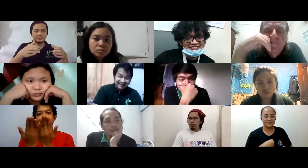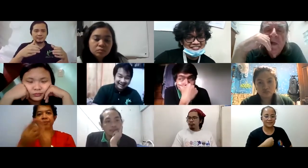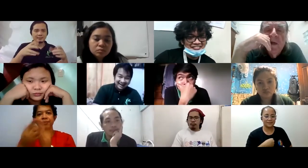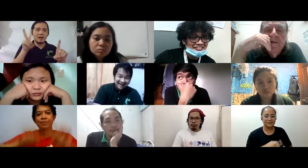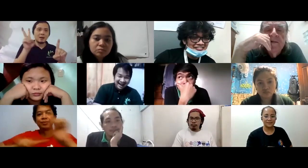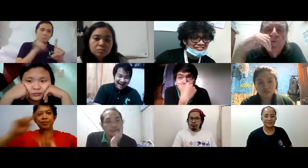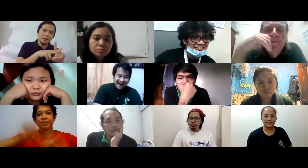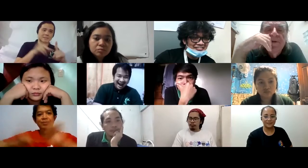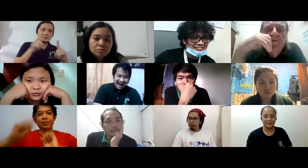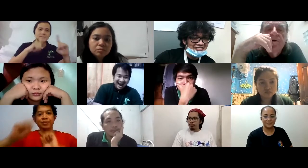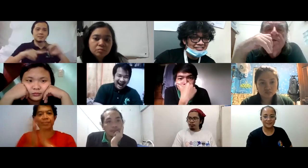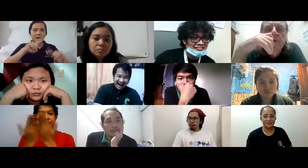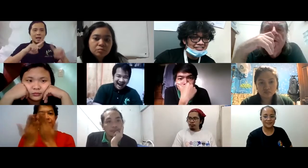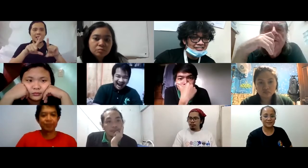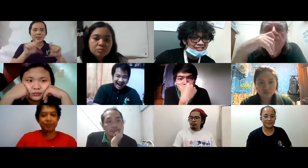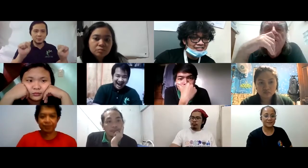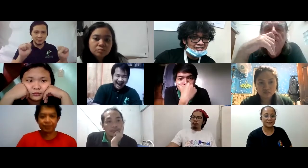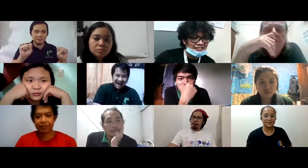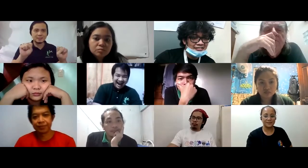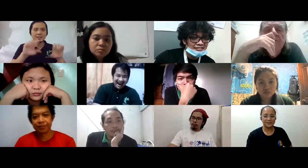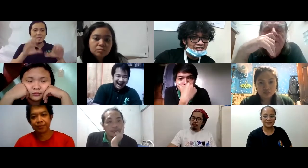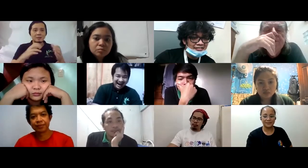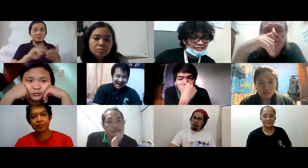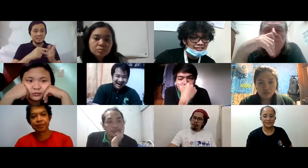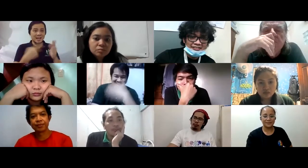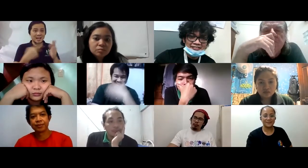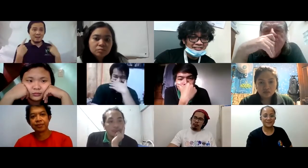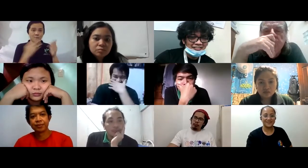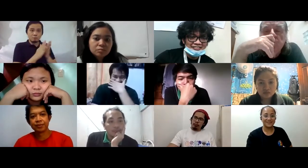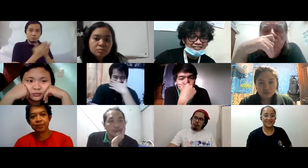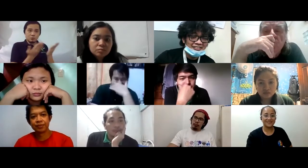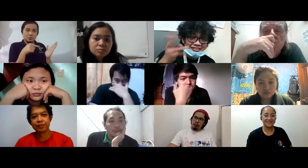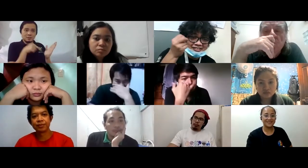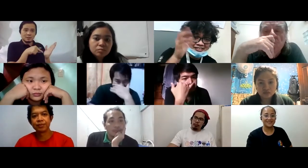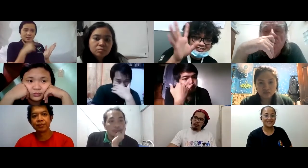So tomorrow we'll start the applied sign linguistics class.